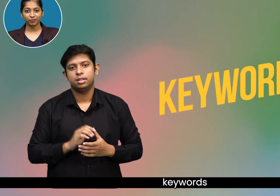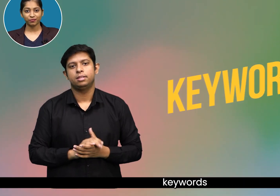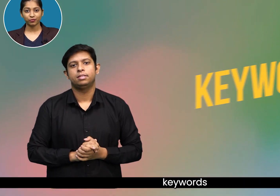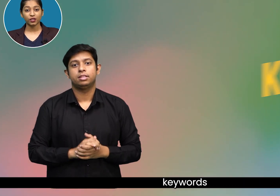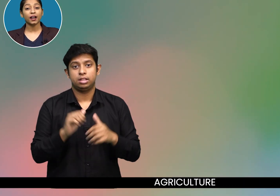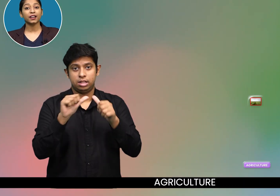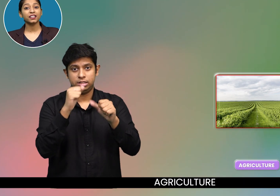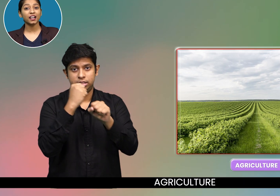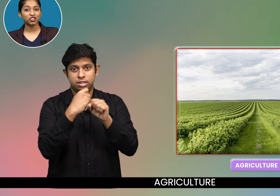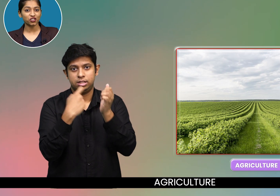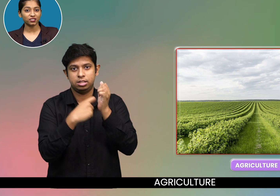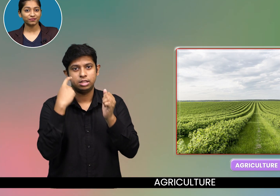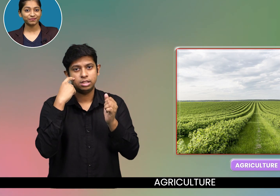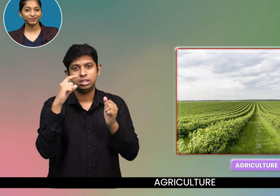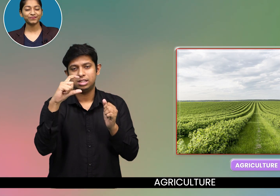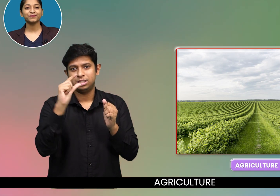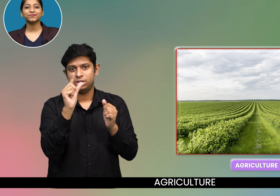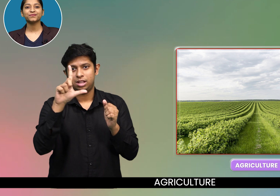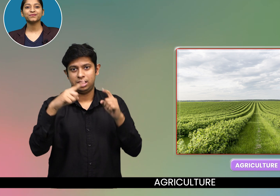Keywords: agriculture,